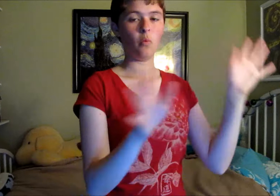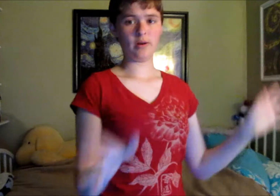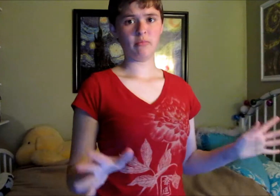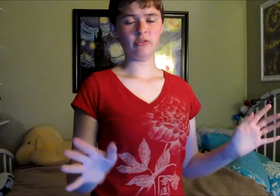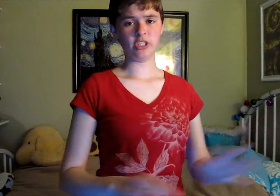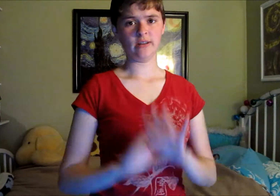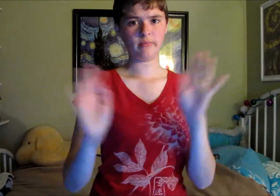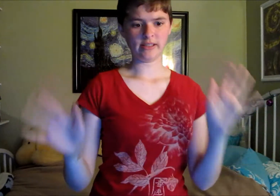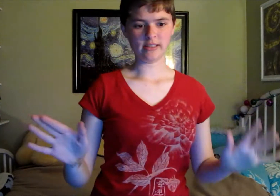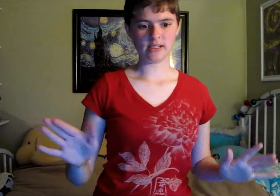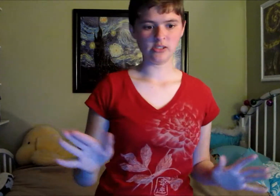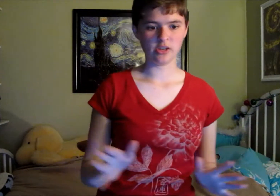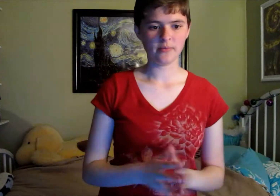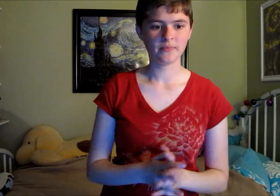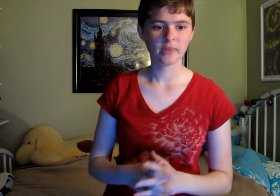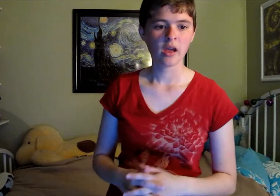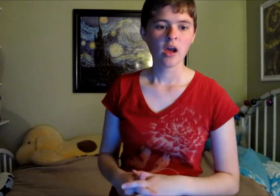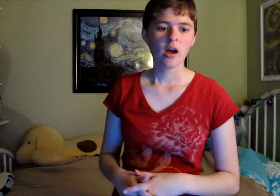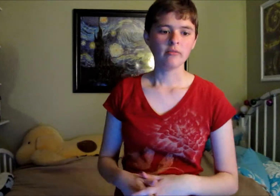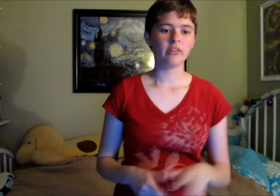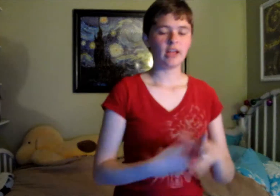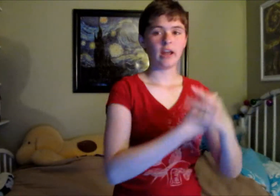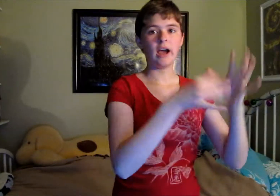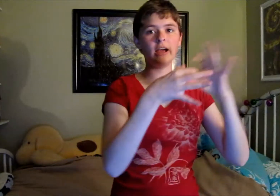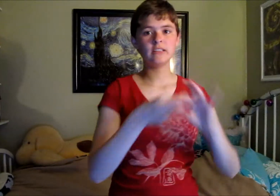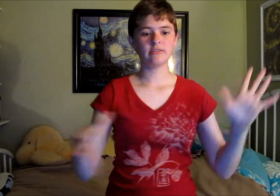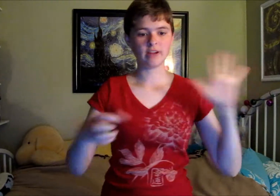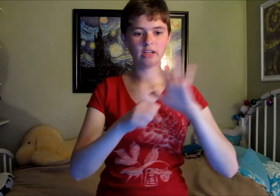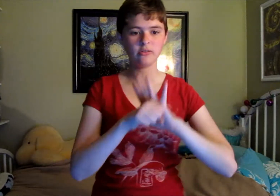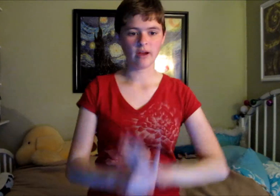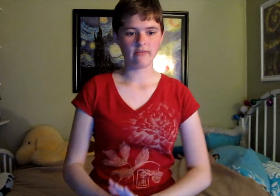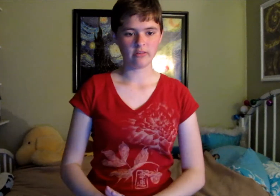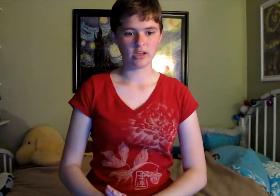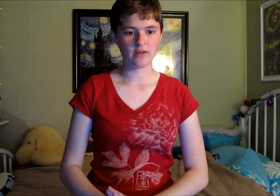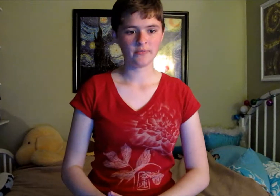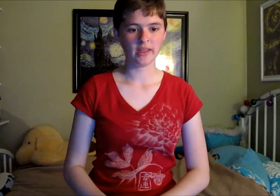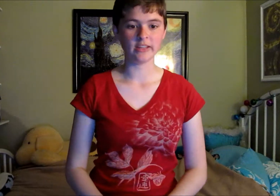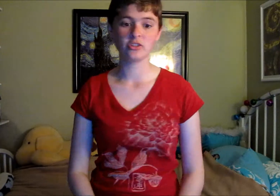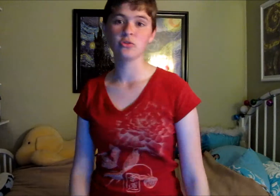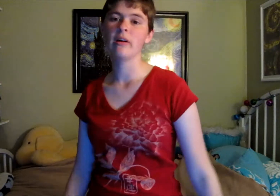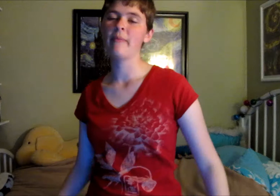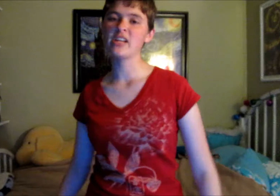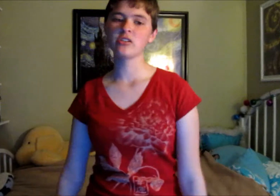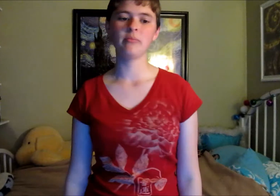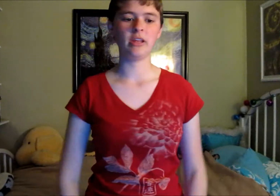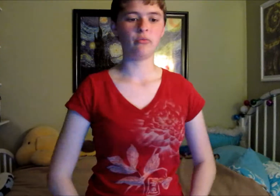one motion and it makes it easier. I'm flying high, defying gravity, and soon I'll match them in